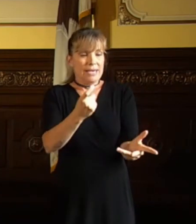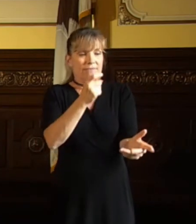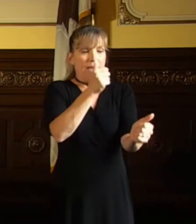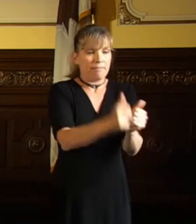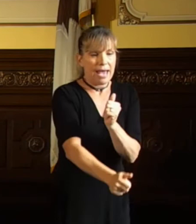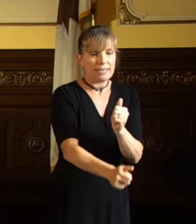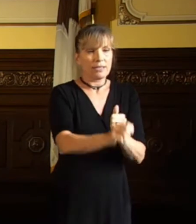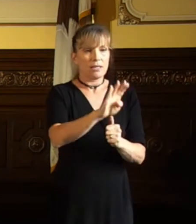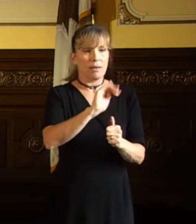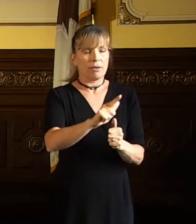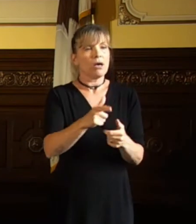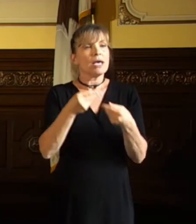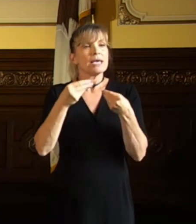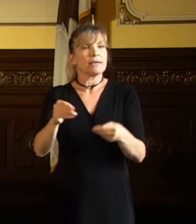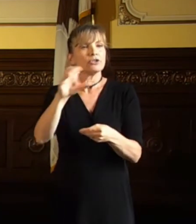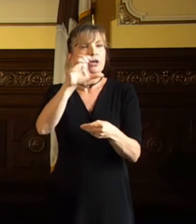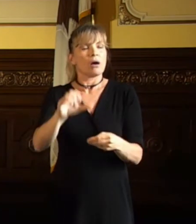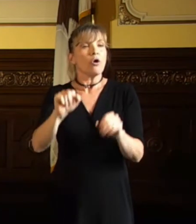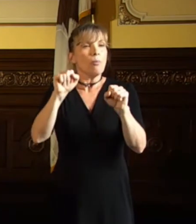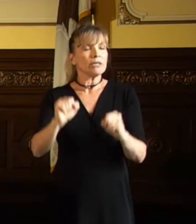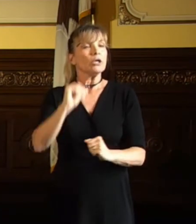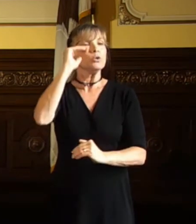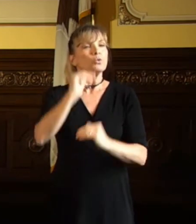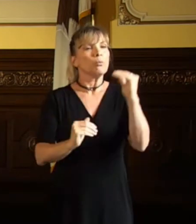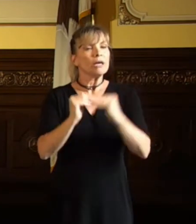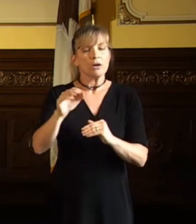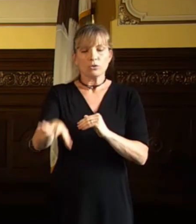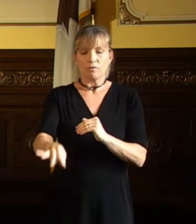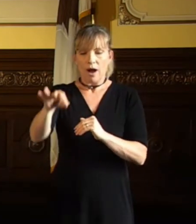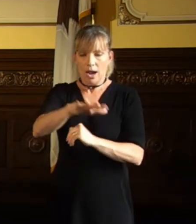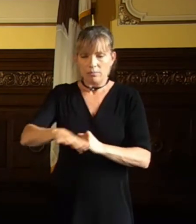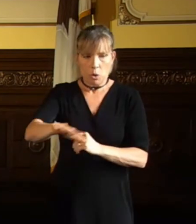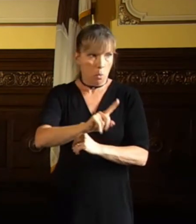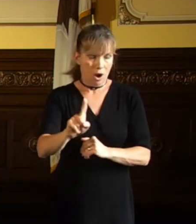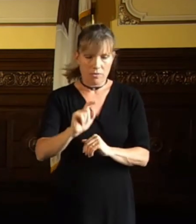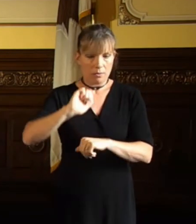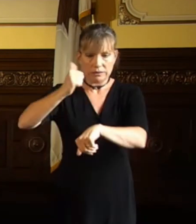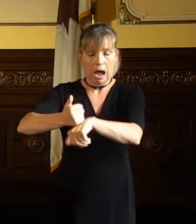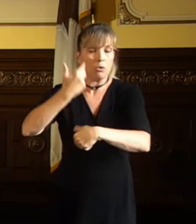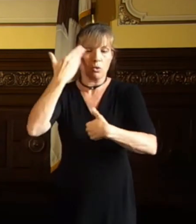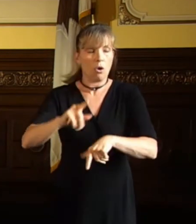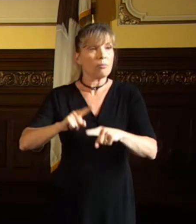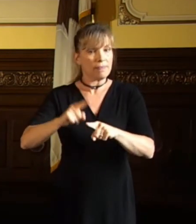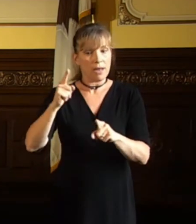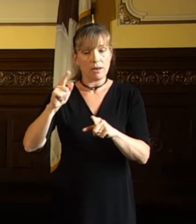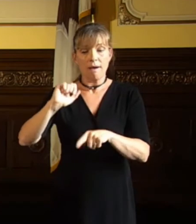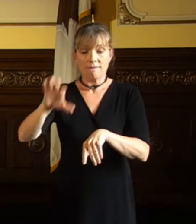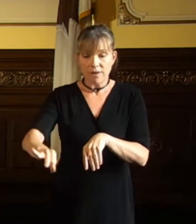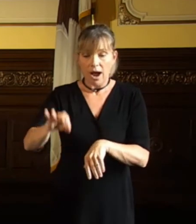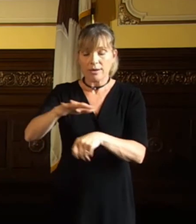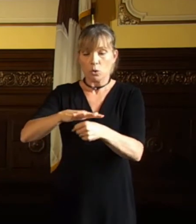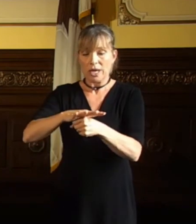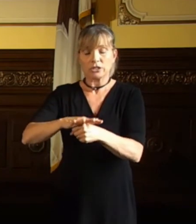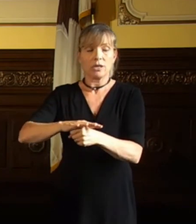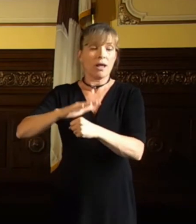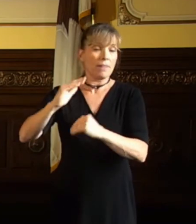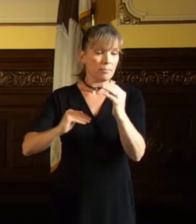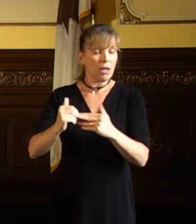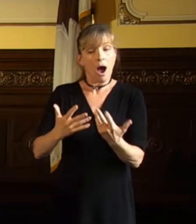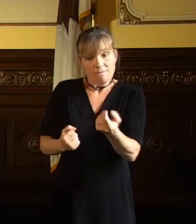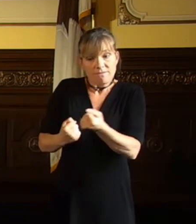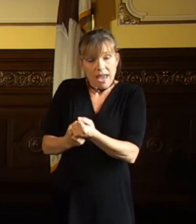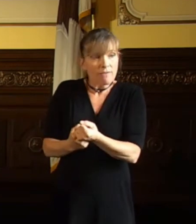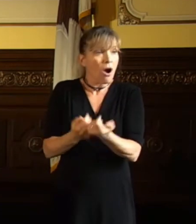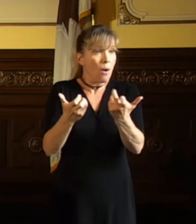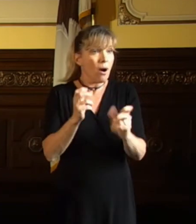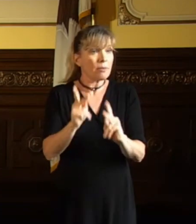bill, at least gives Chicago the ability to to locate it, I don't know where they will, and then build that casino. So I'm very much in favor, and I want people